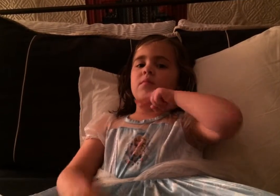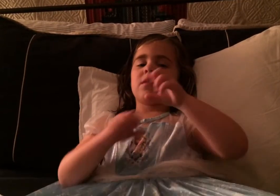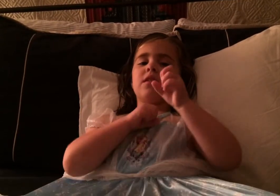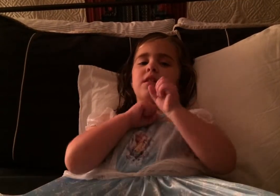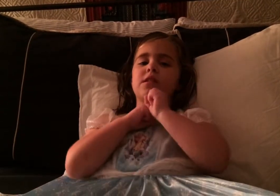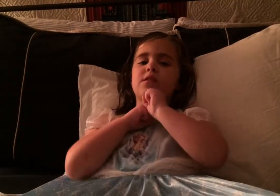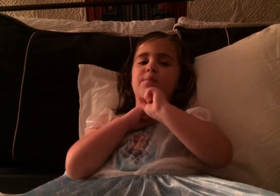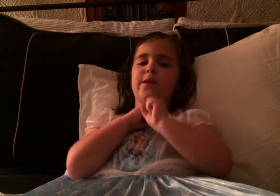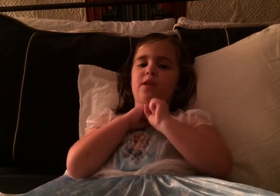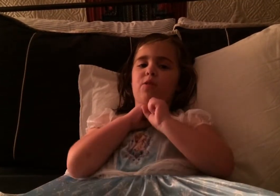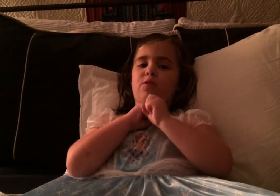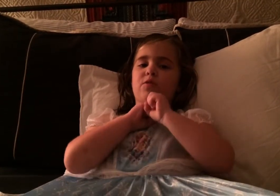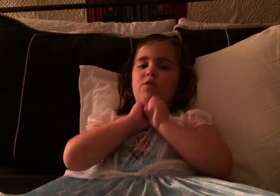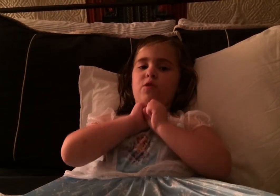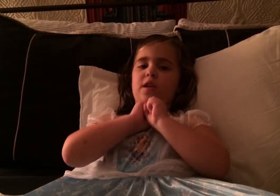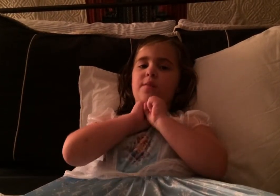This is beard. Turkey.